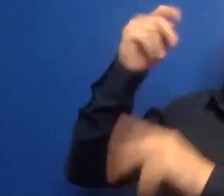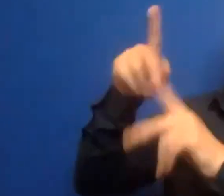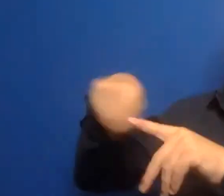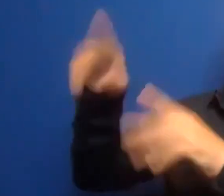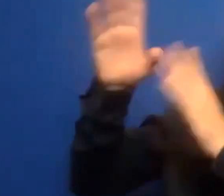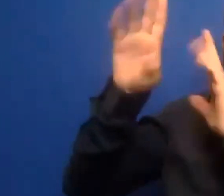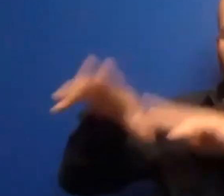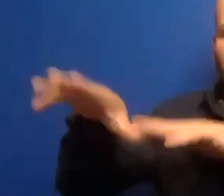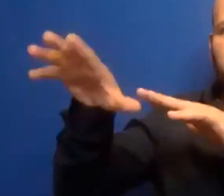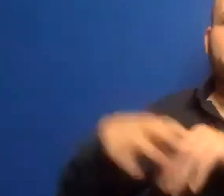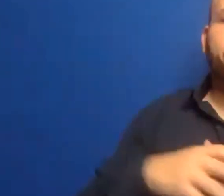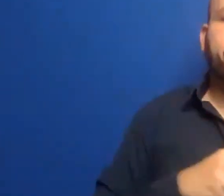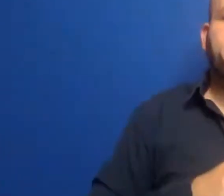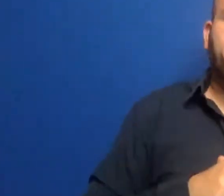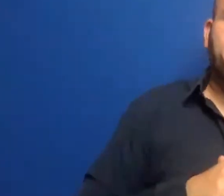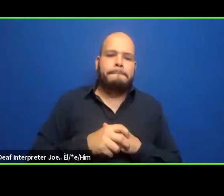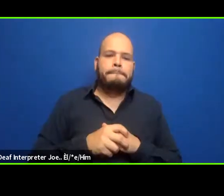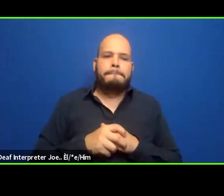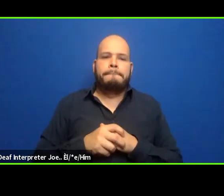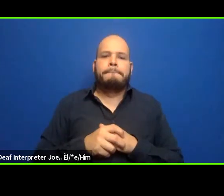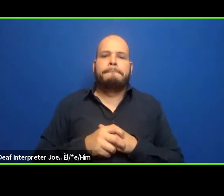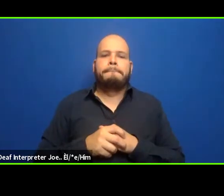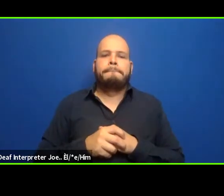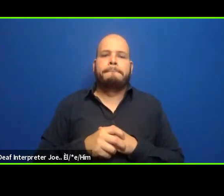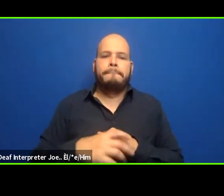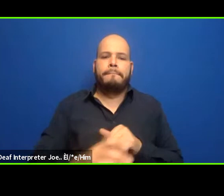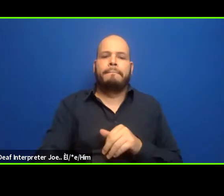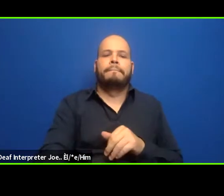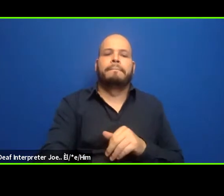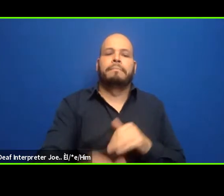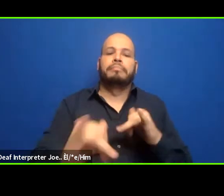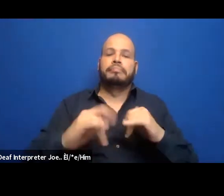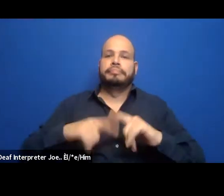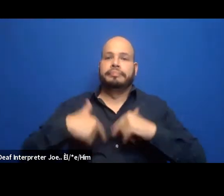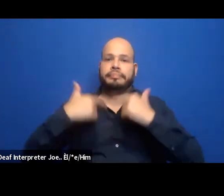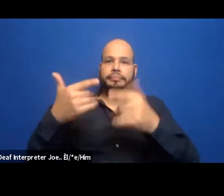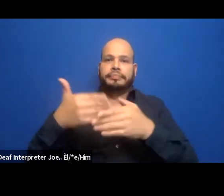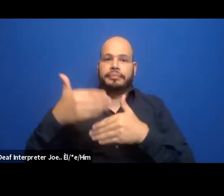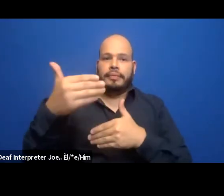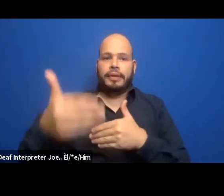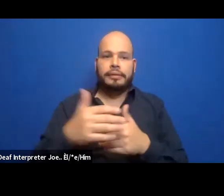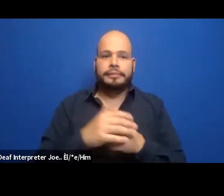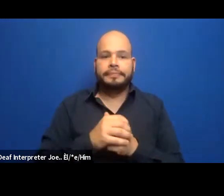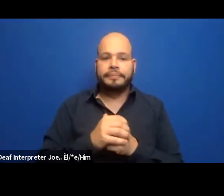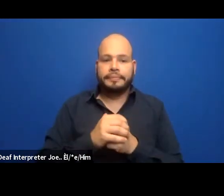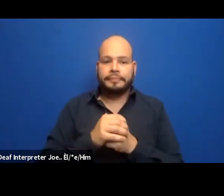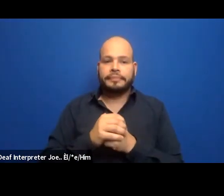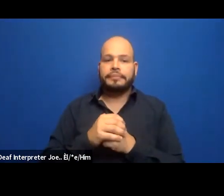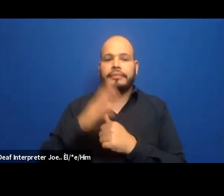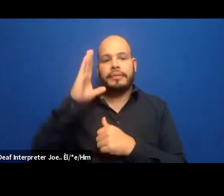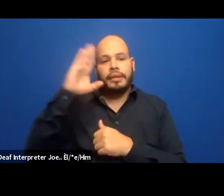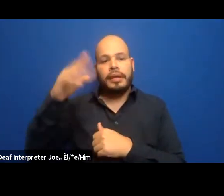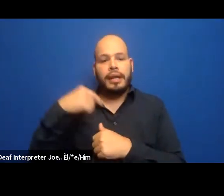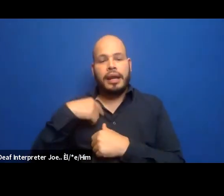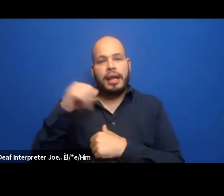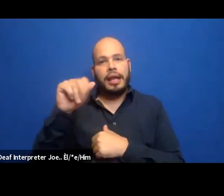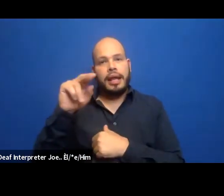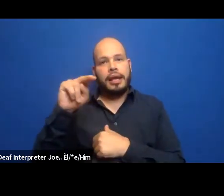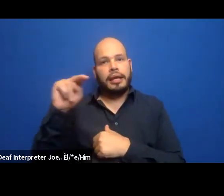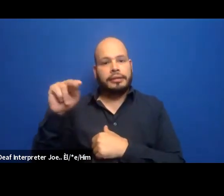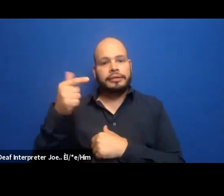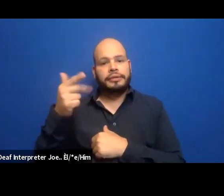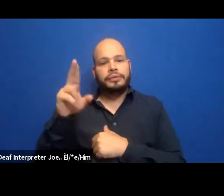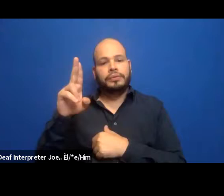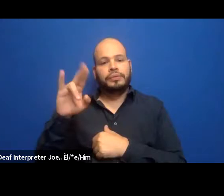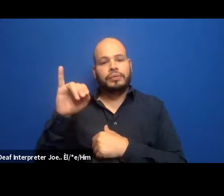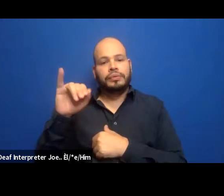Hello, everyone. My name is Anne Guillaume. I go by she, they. I'm acknowledging that I'm on Ohlone land, and